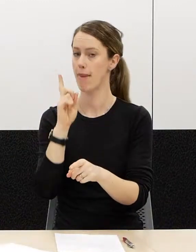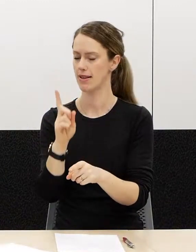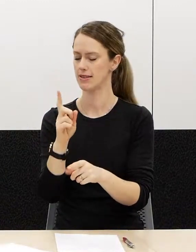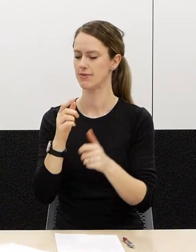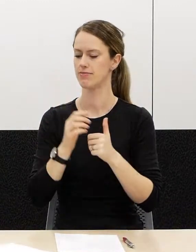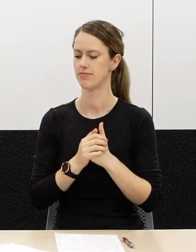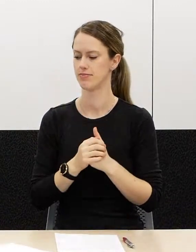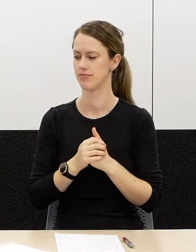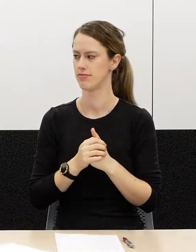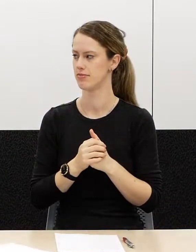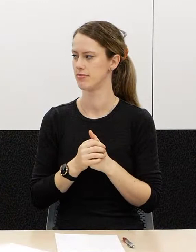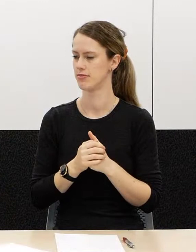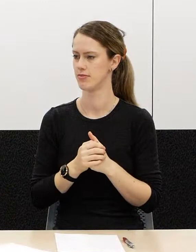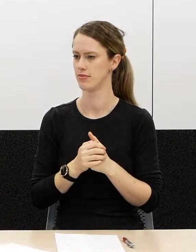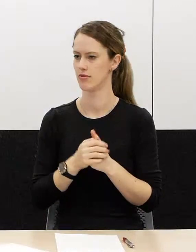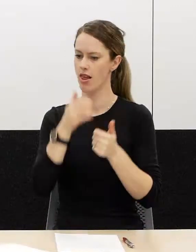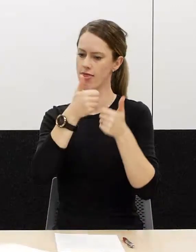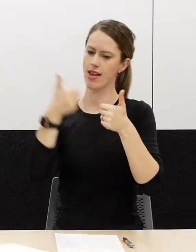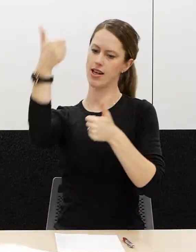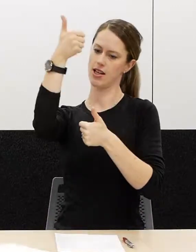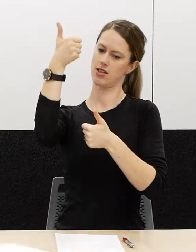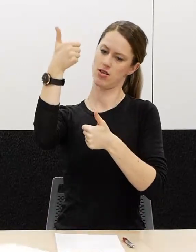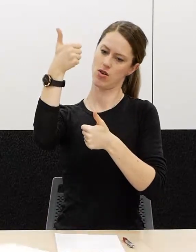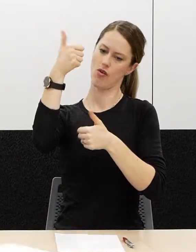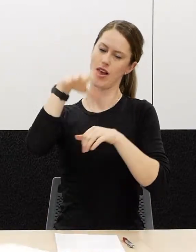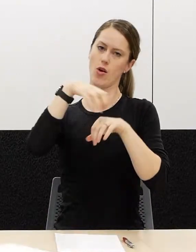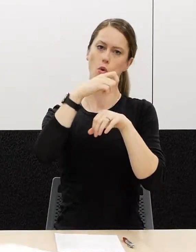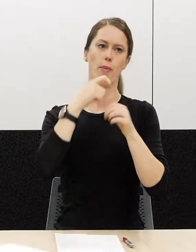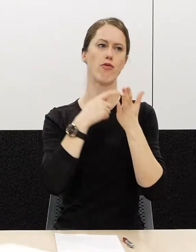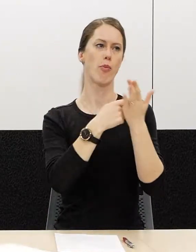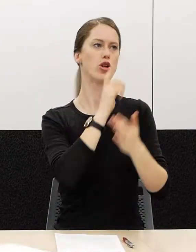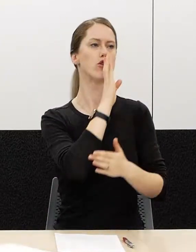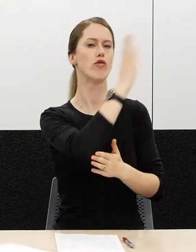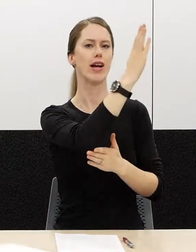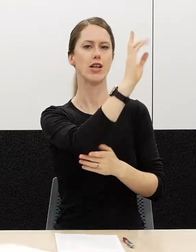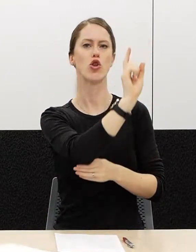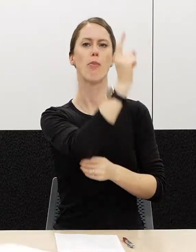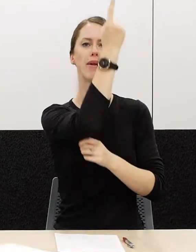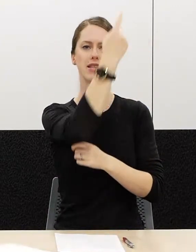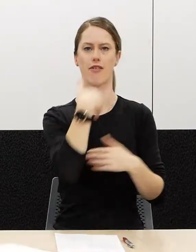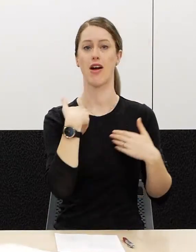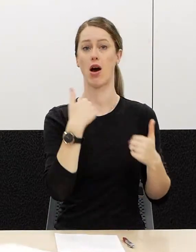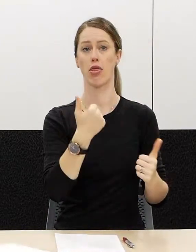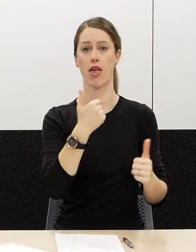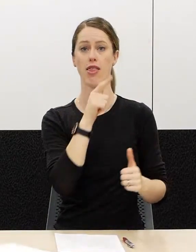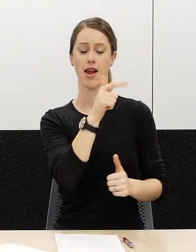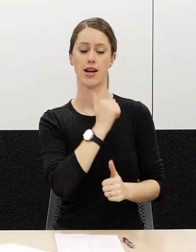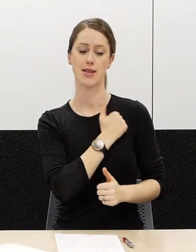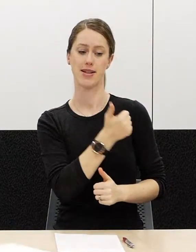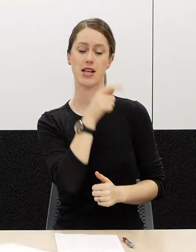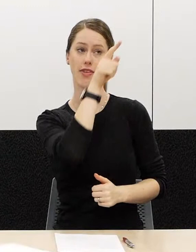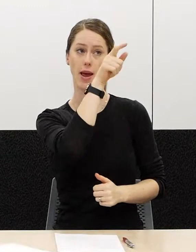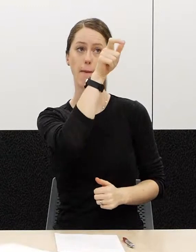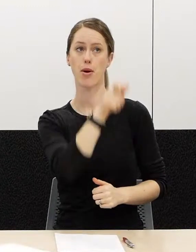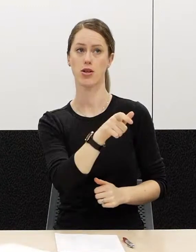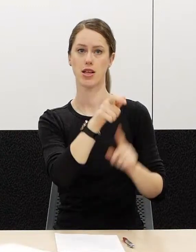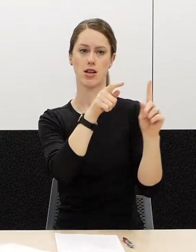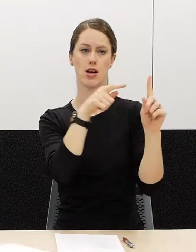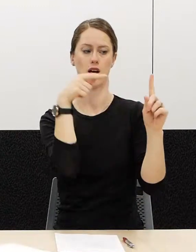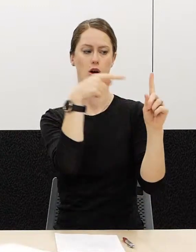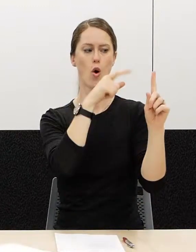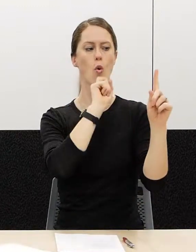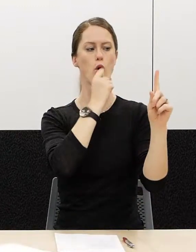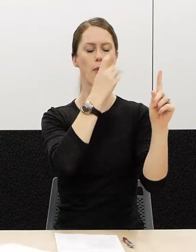the head of the agency will be reporting directly to the Minister of Health, and the expectation is that that person will be